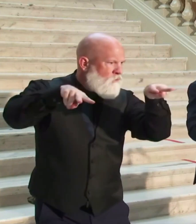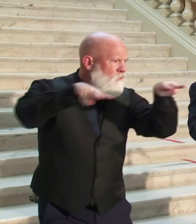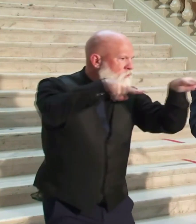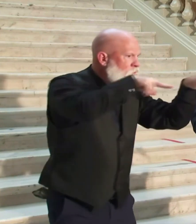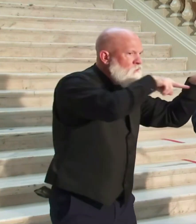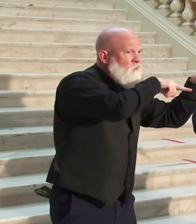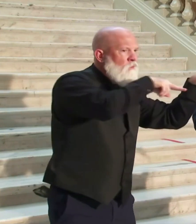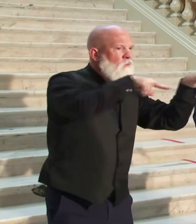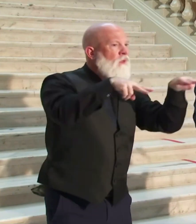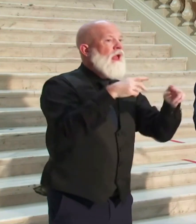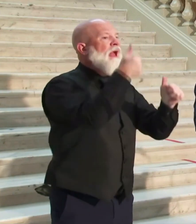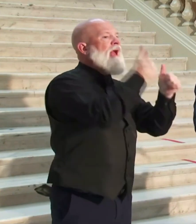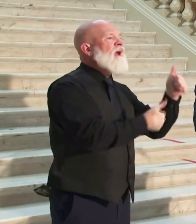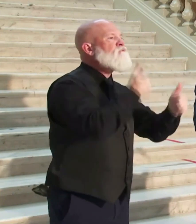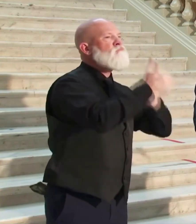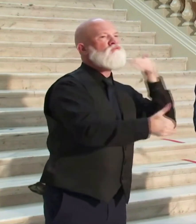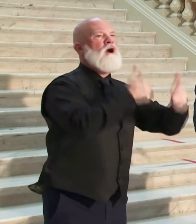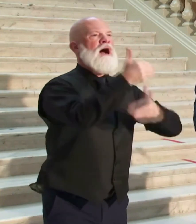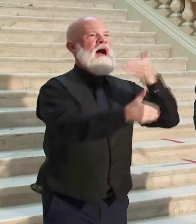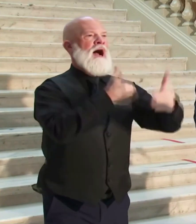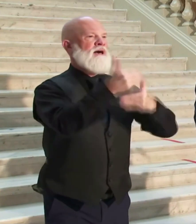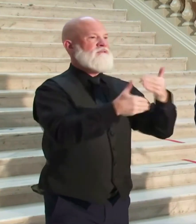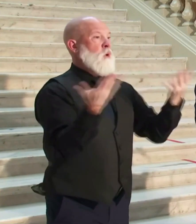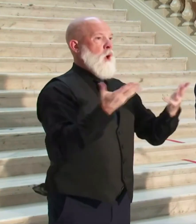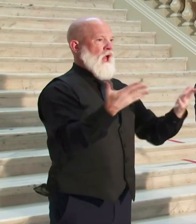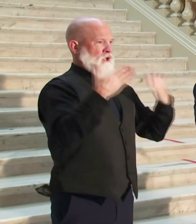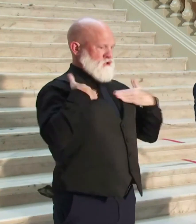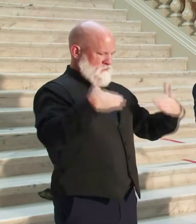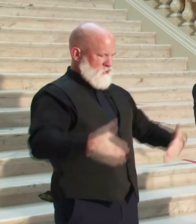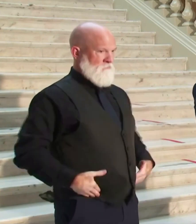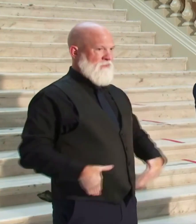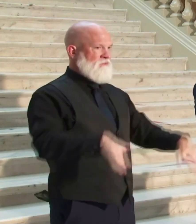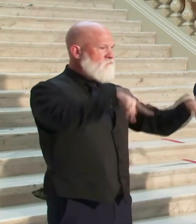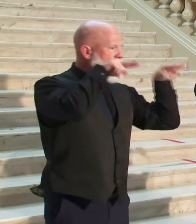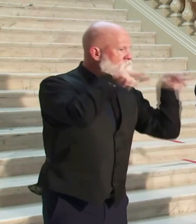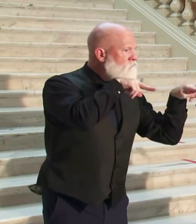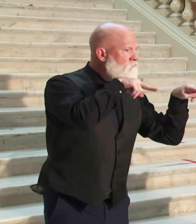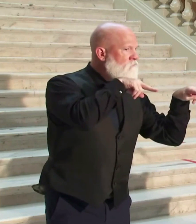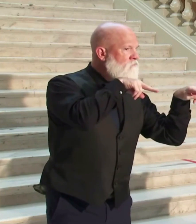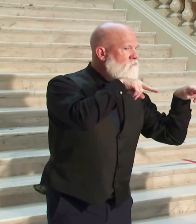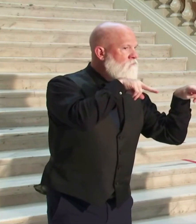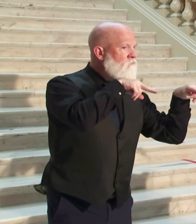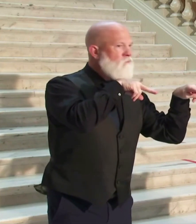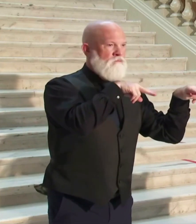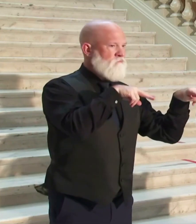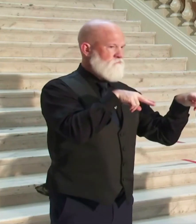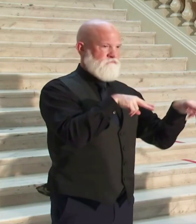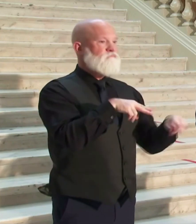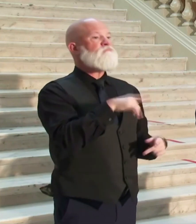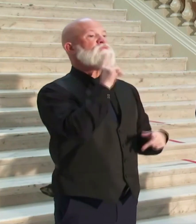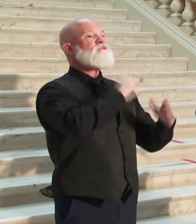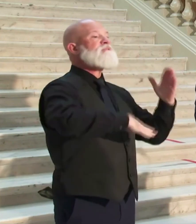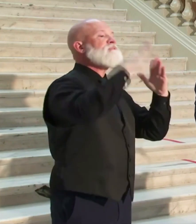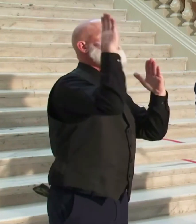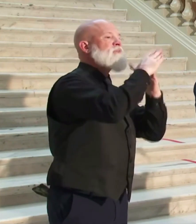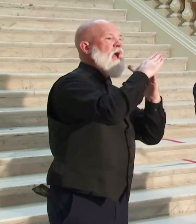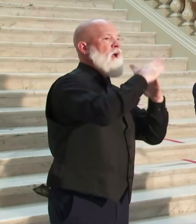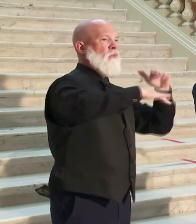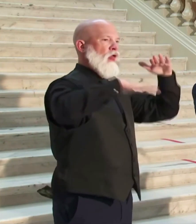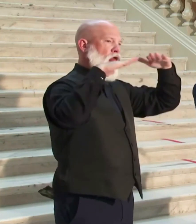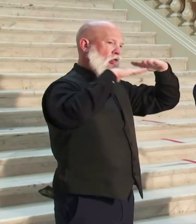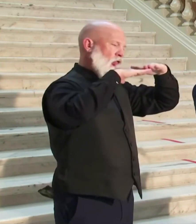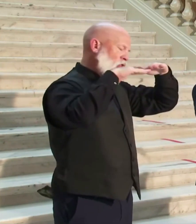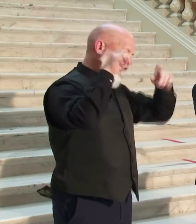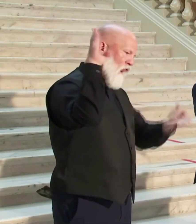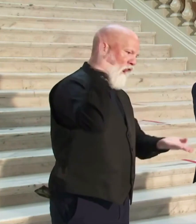these processes involves people. The least reliable part of all these processes is people, because we are all fundamentally